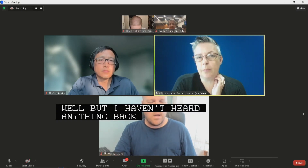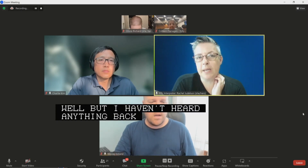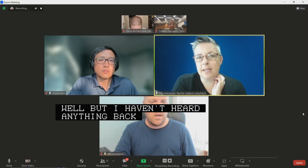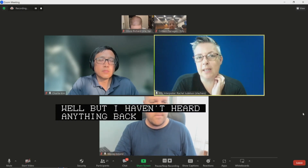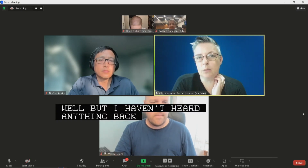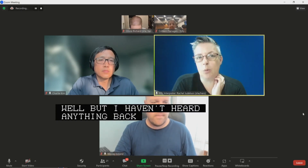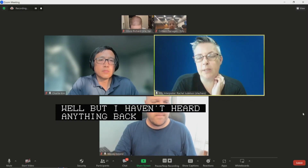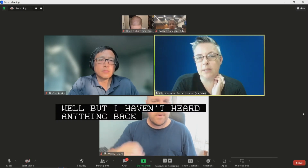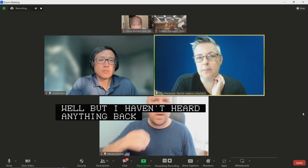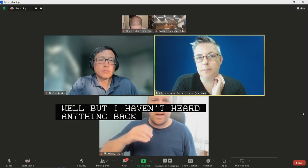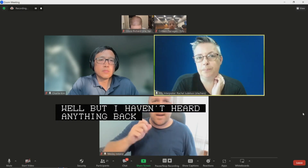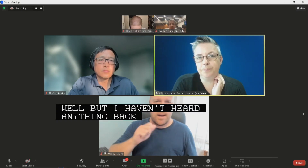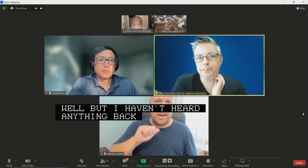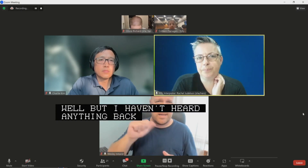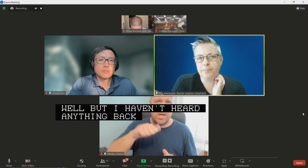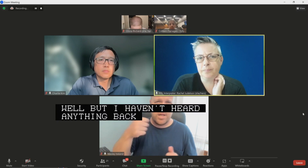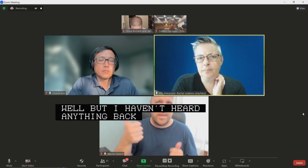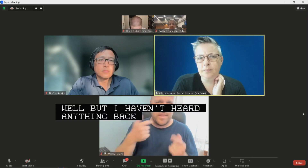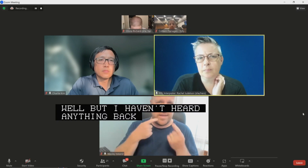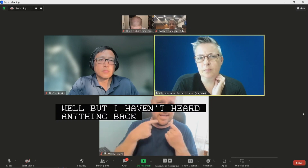we're sort of pending at the moment.